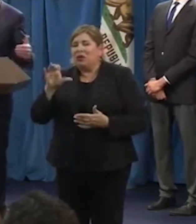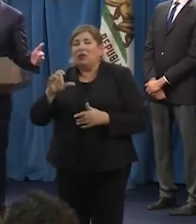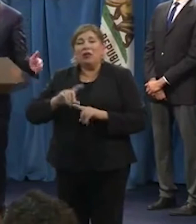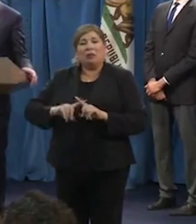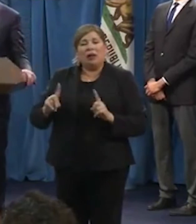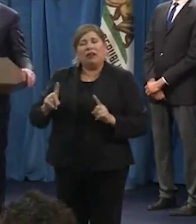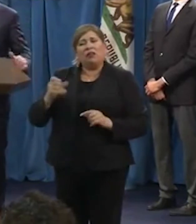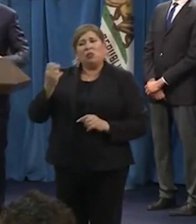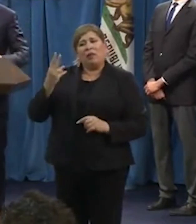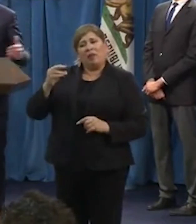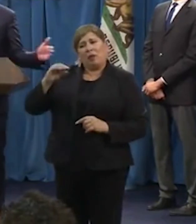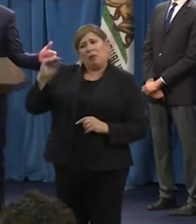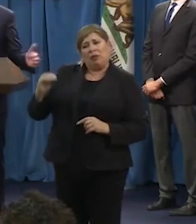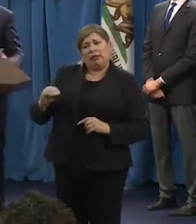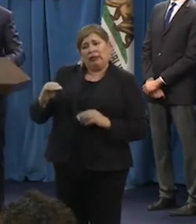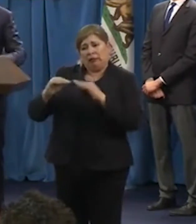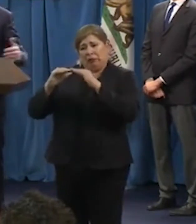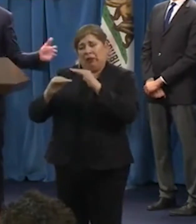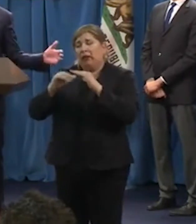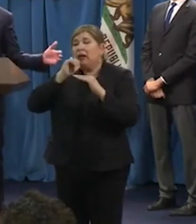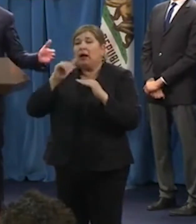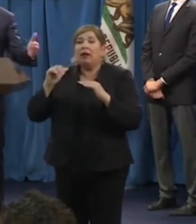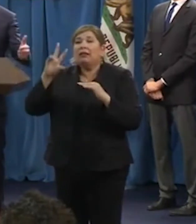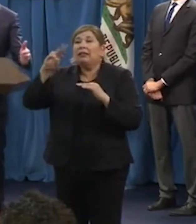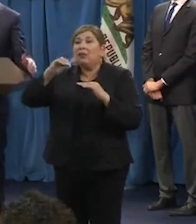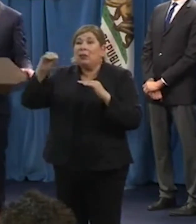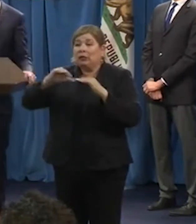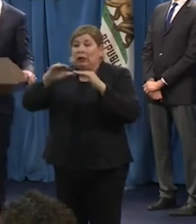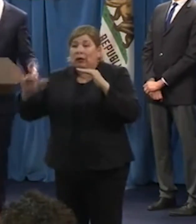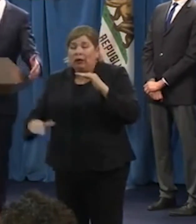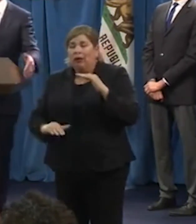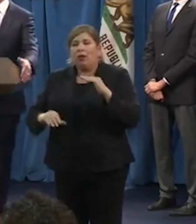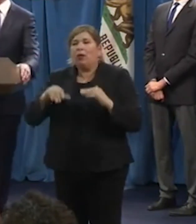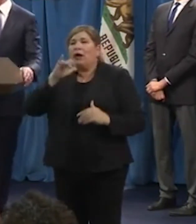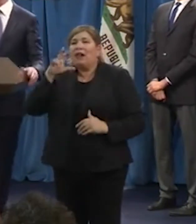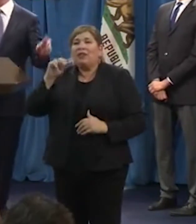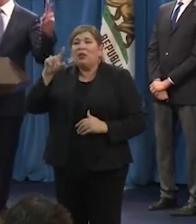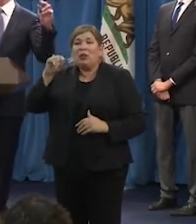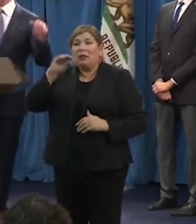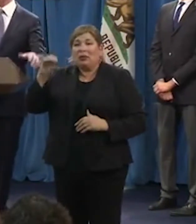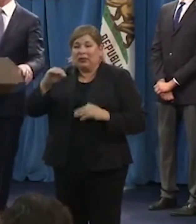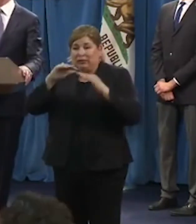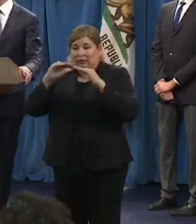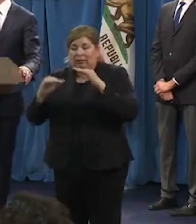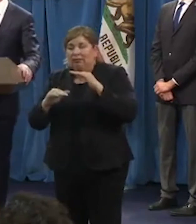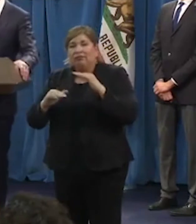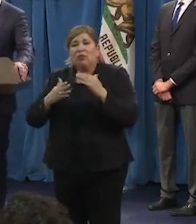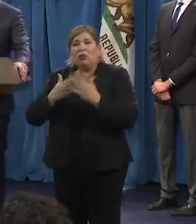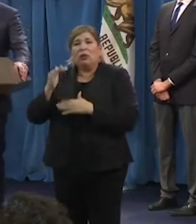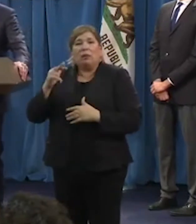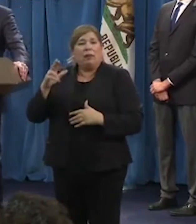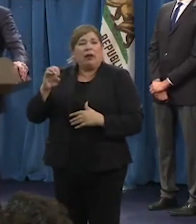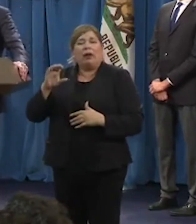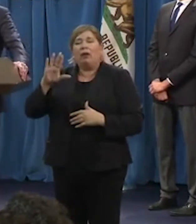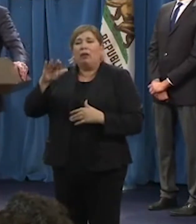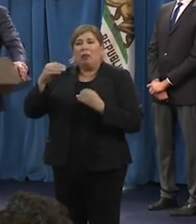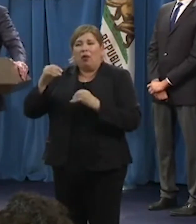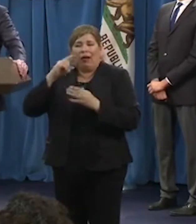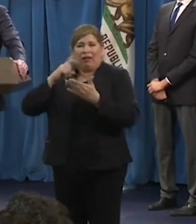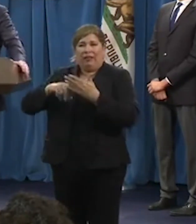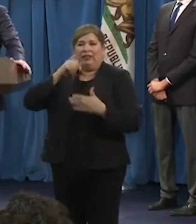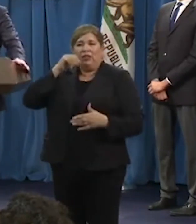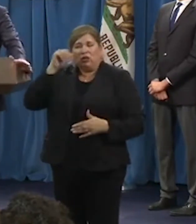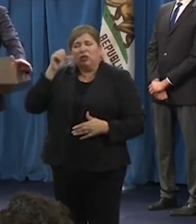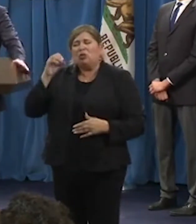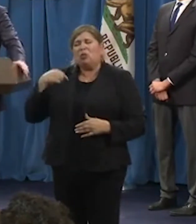you know, 12% is not 70%. It's not even the 20% that was identified through the bear market identification yesterday. So